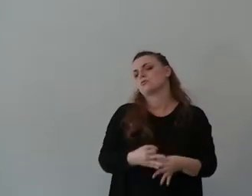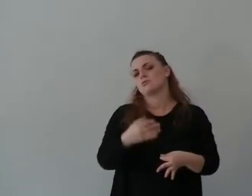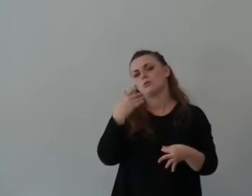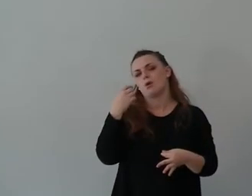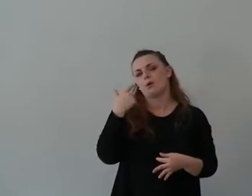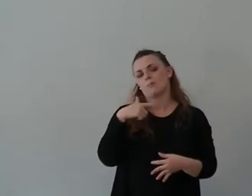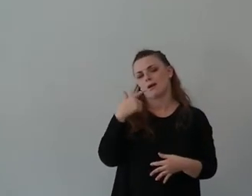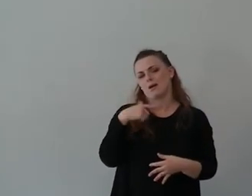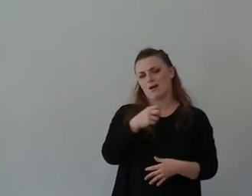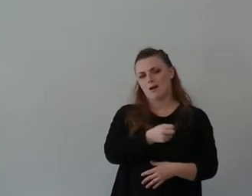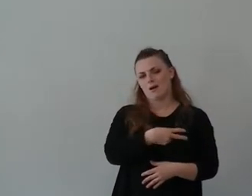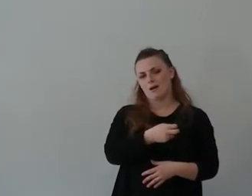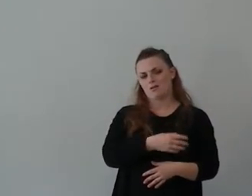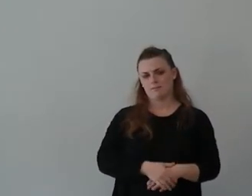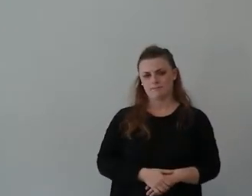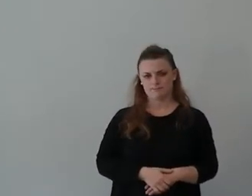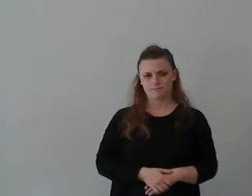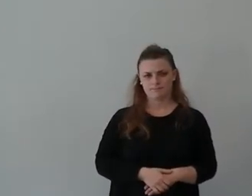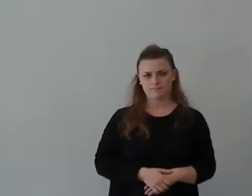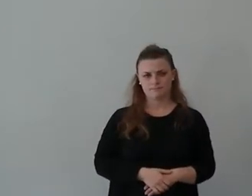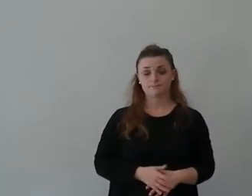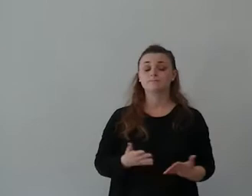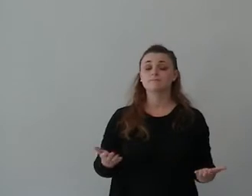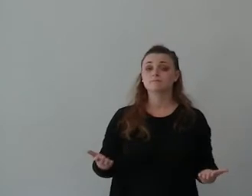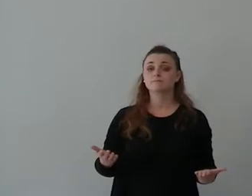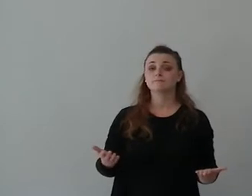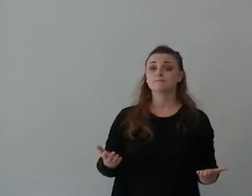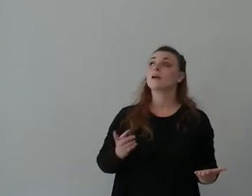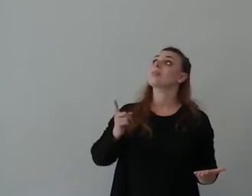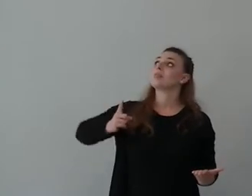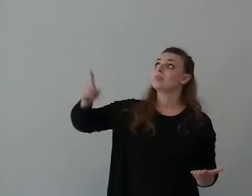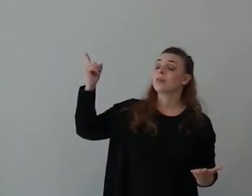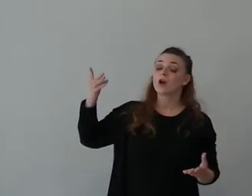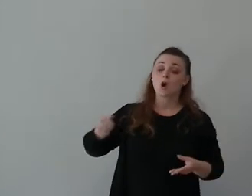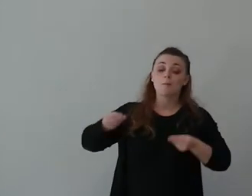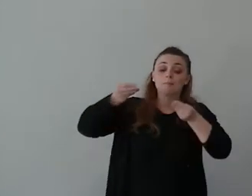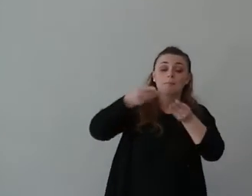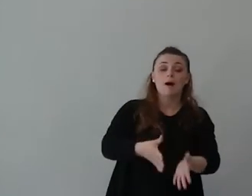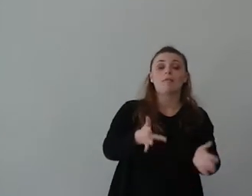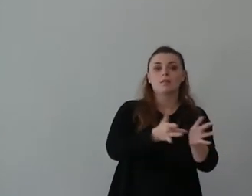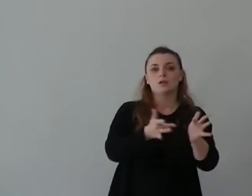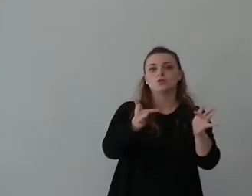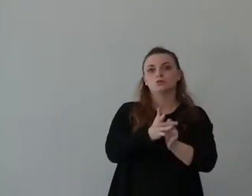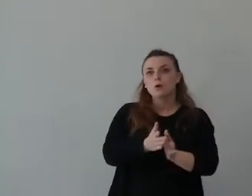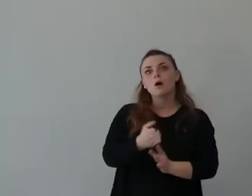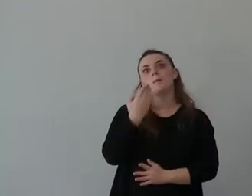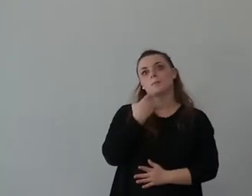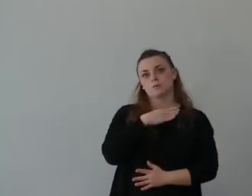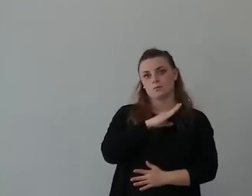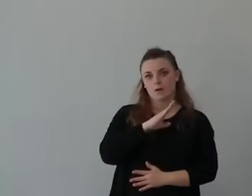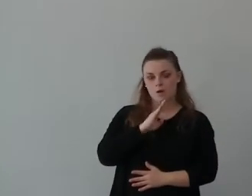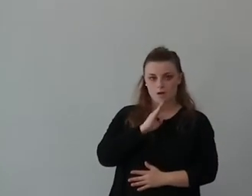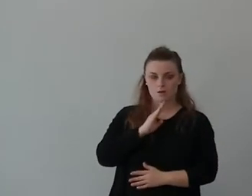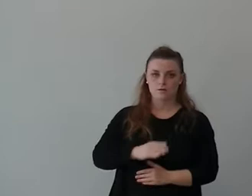saved. Quindi ringraziamo Dio che ha mandato Gesù in modo che possiamo essere salvi. Without Jesus'